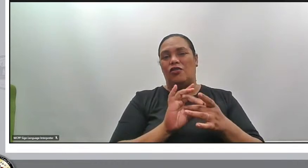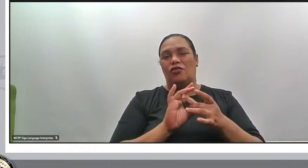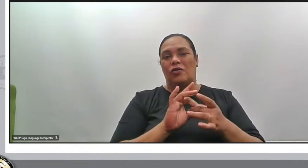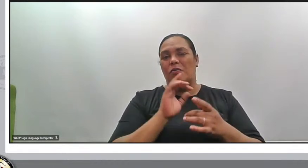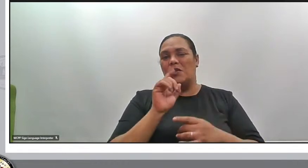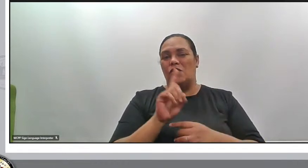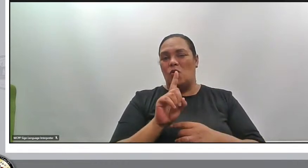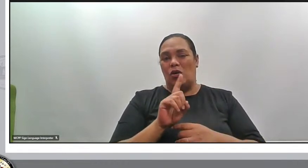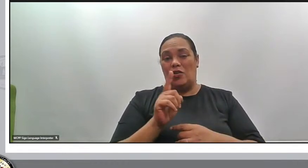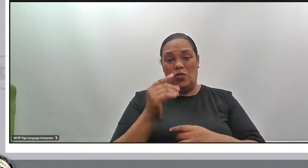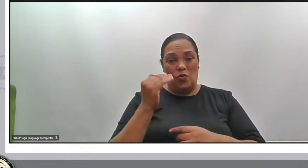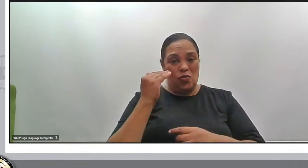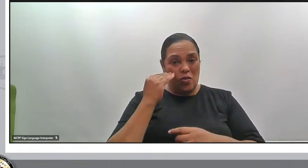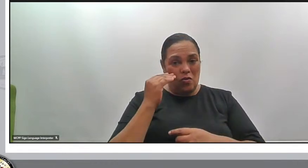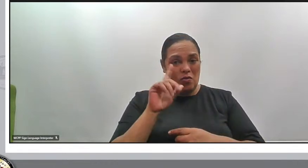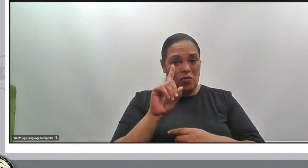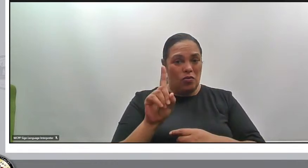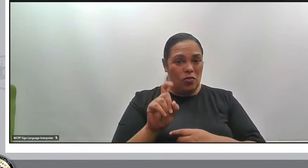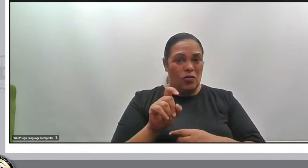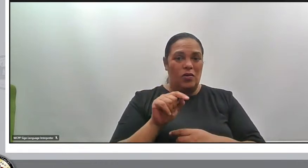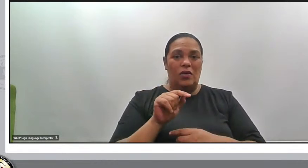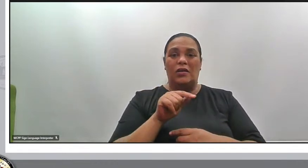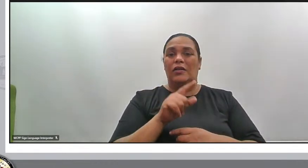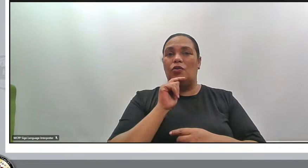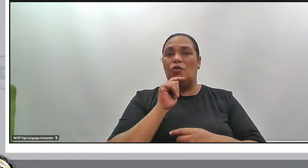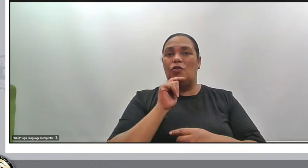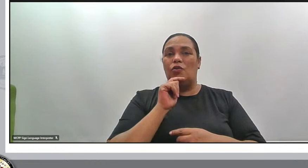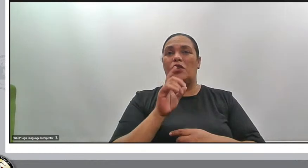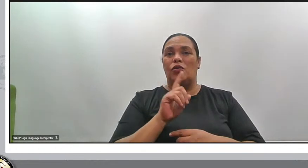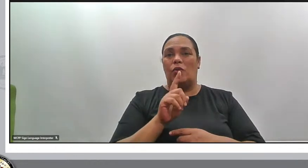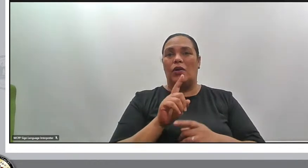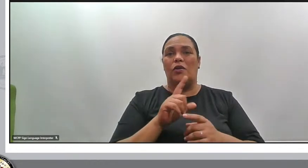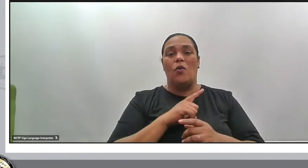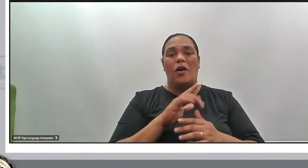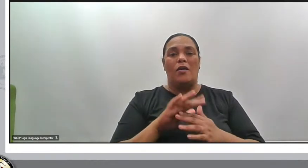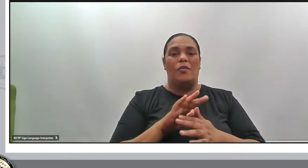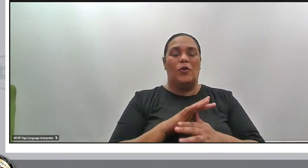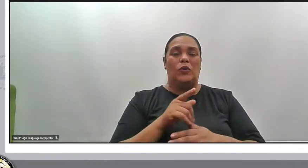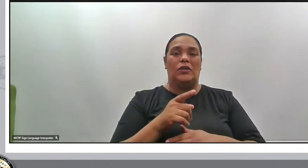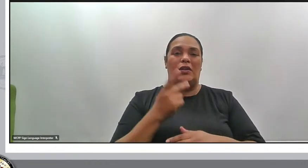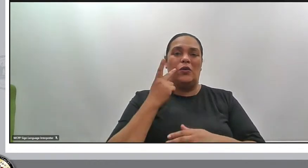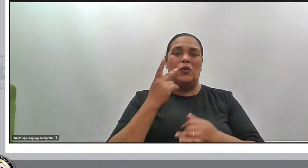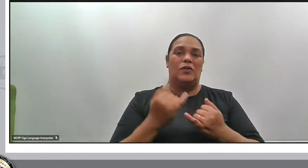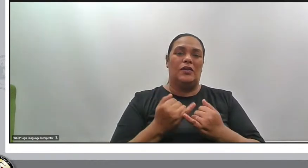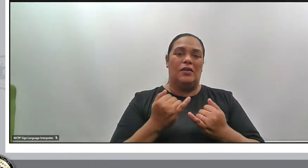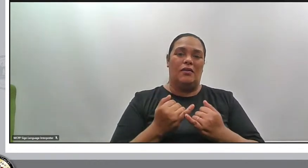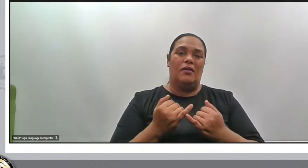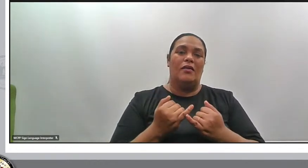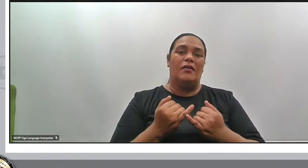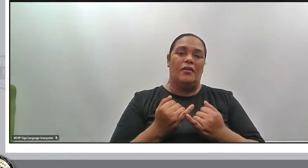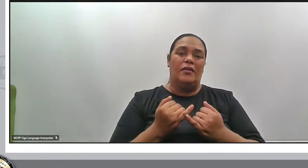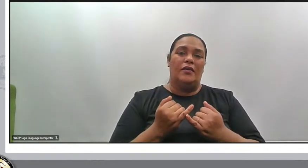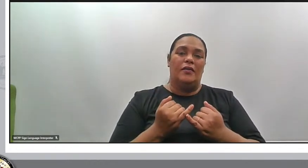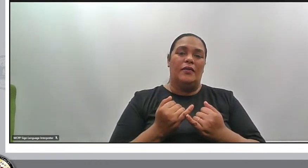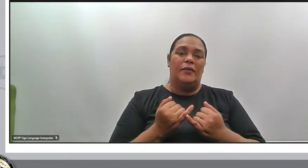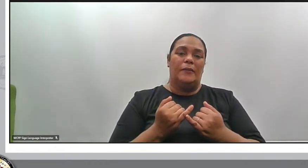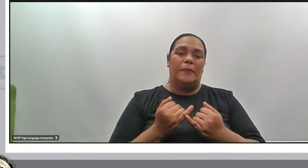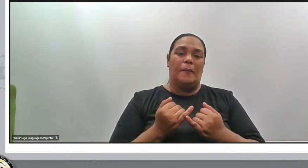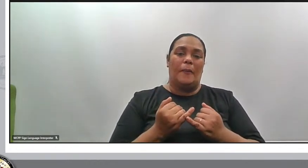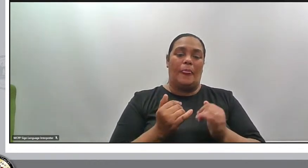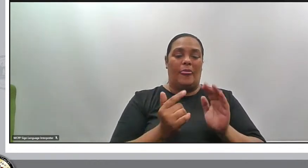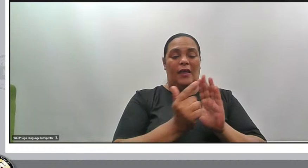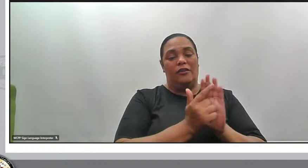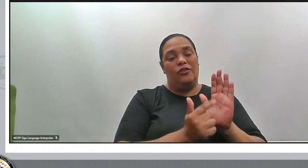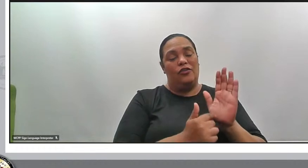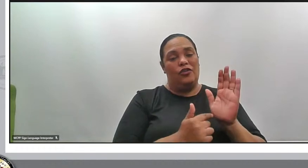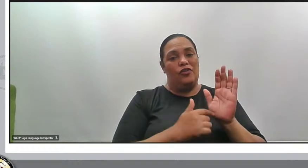means? Do we know what exactly it is? Because it seems that the legislature